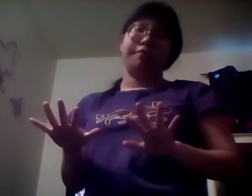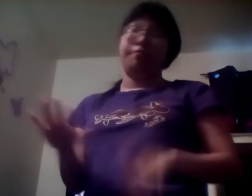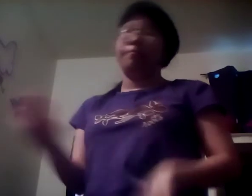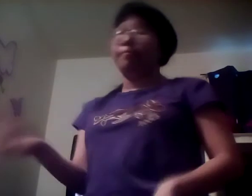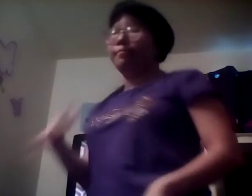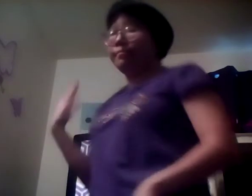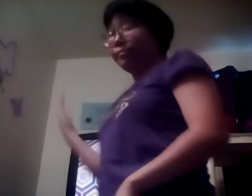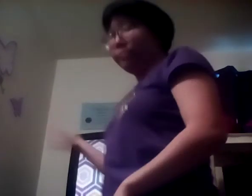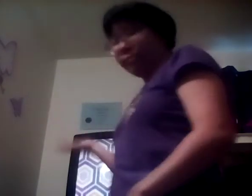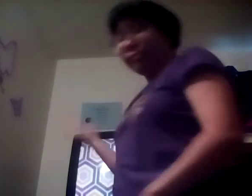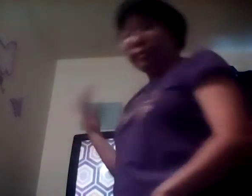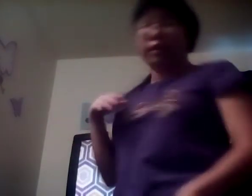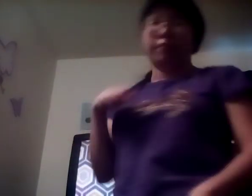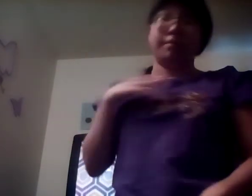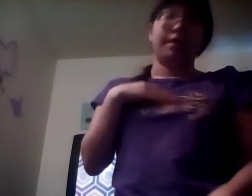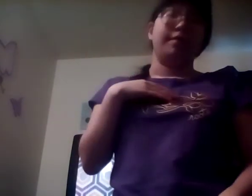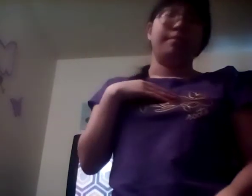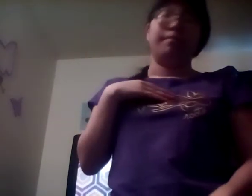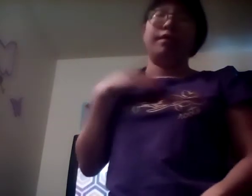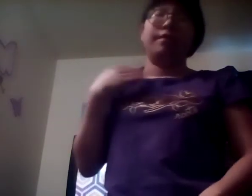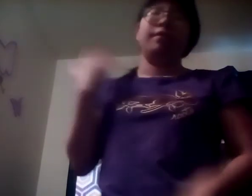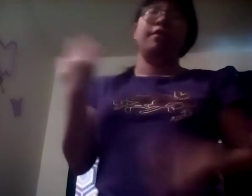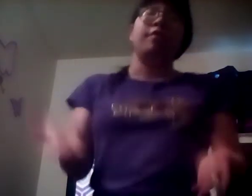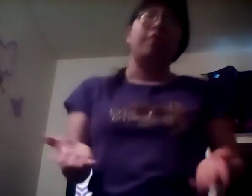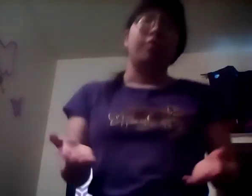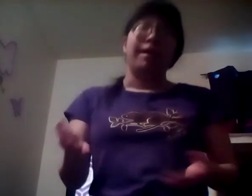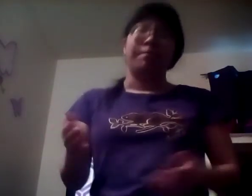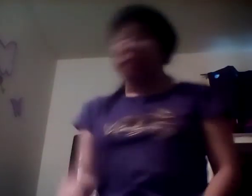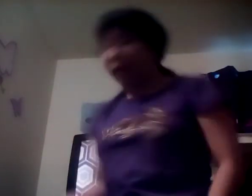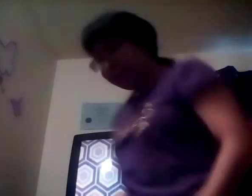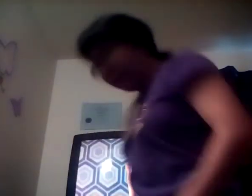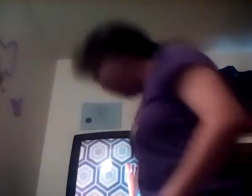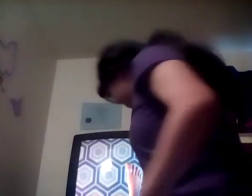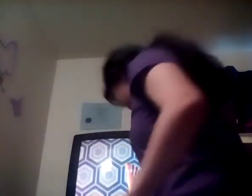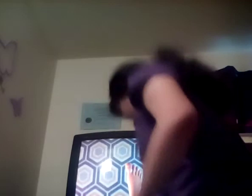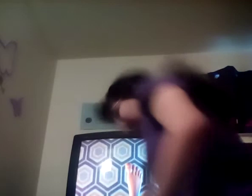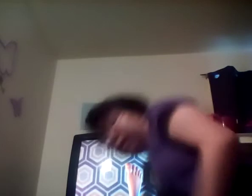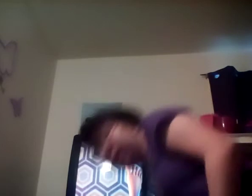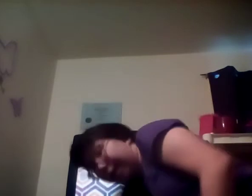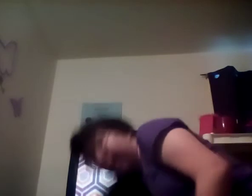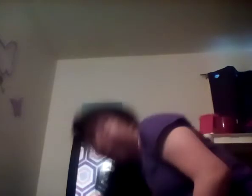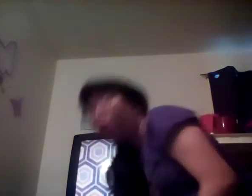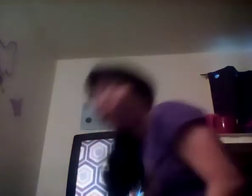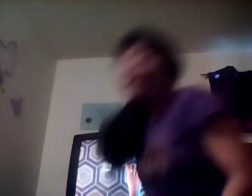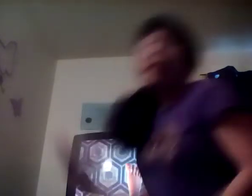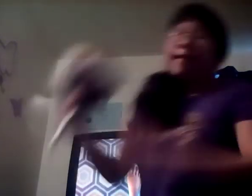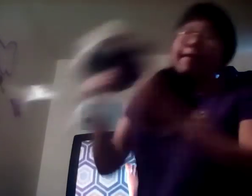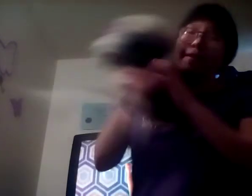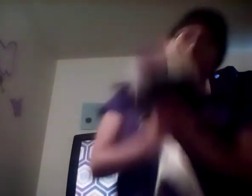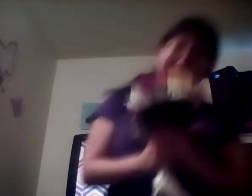the, oh, and plus, I got this